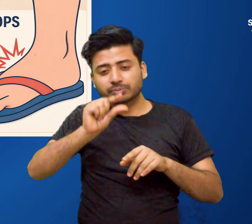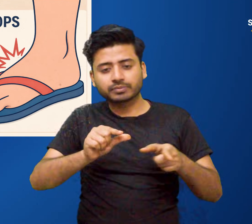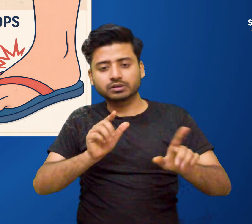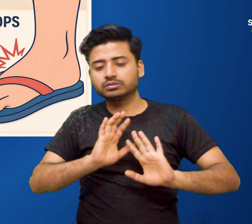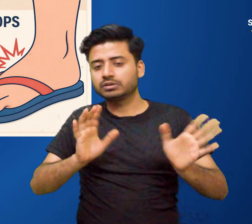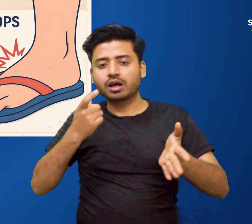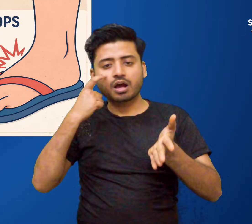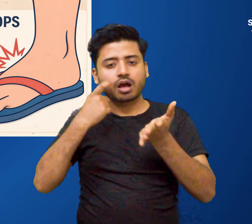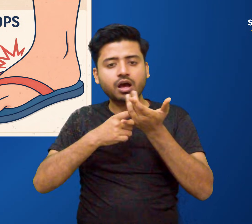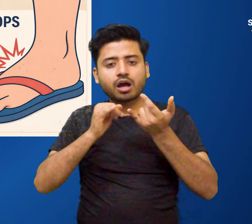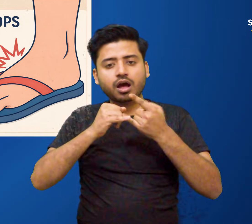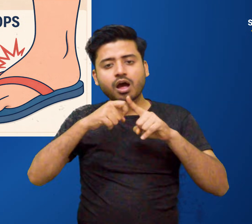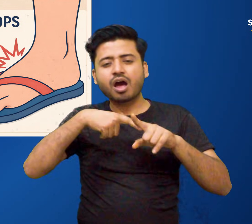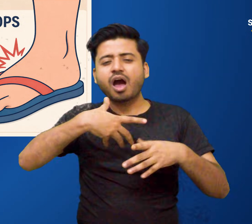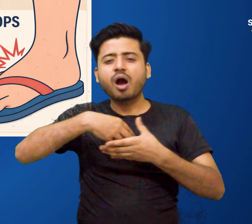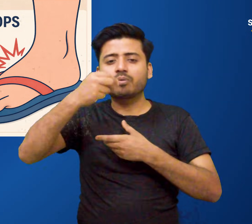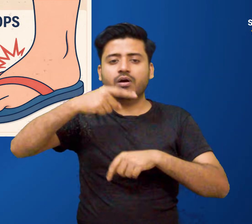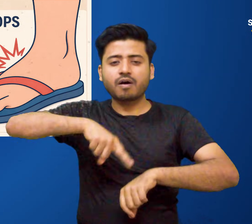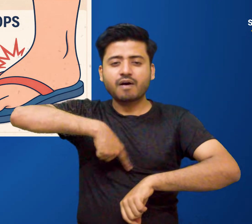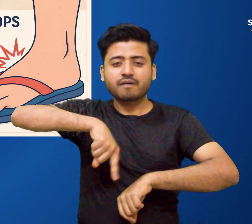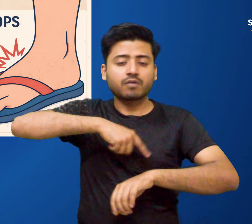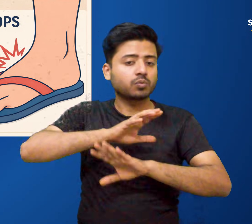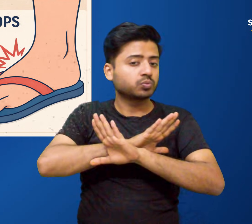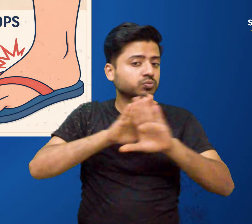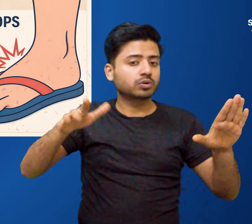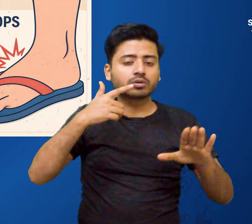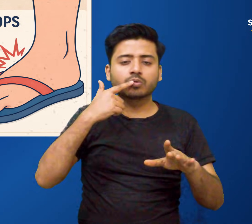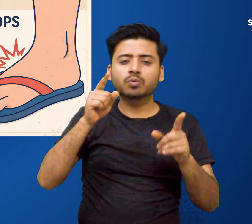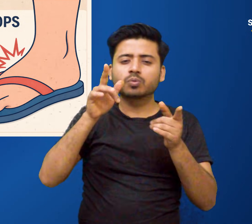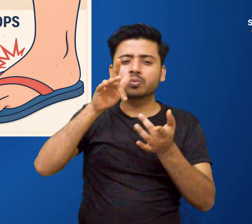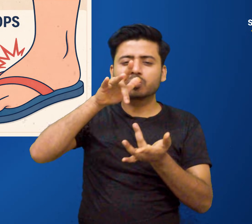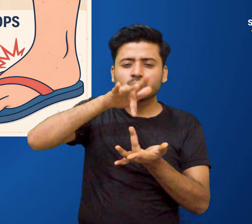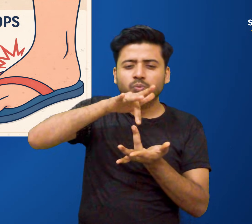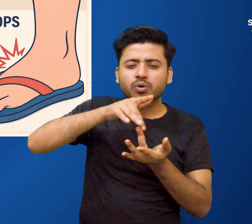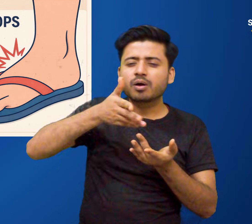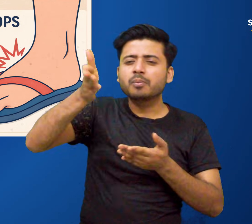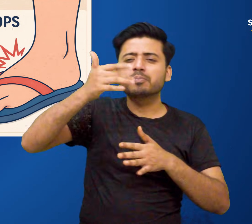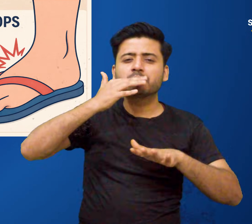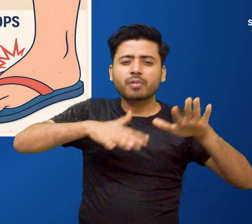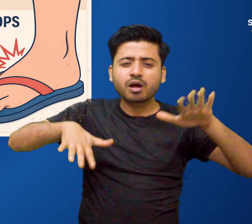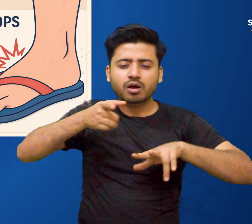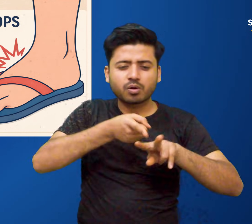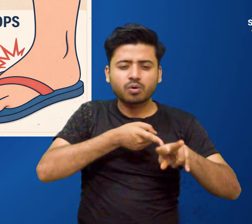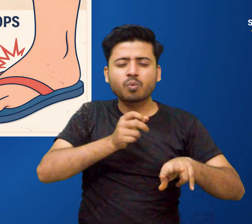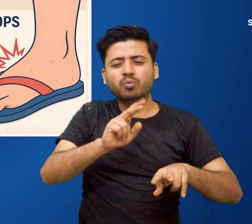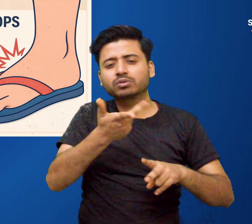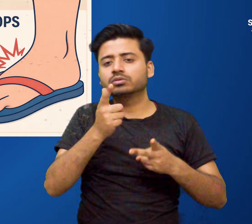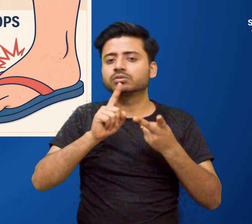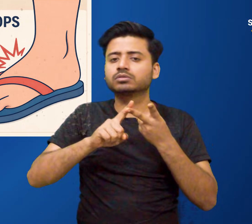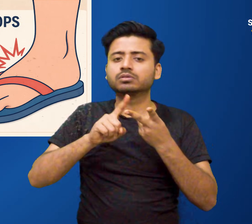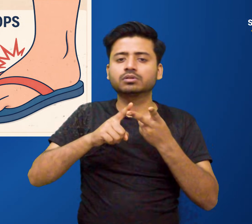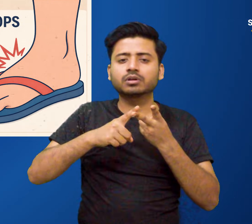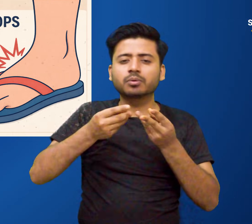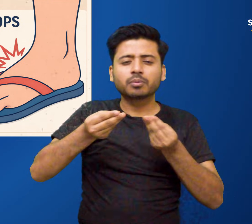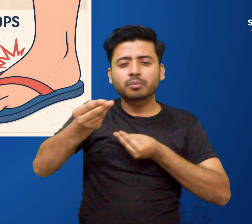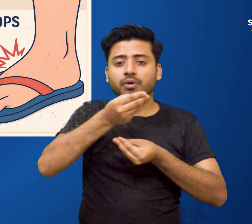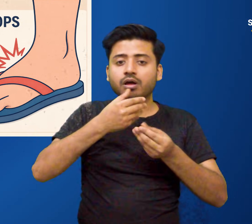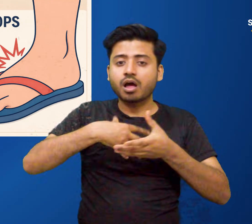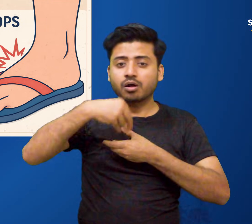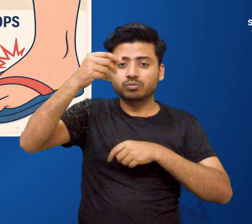bent knuckles, or worsen bunions. Changed gait and posture. Flip-flops force you to take shorter, clumsy steps